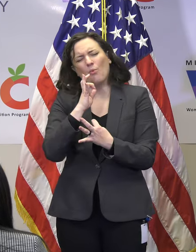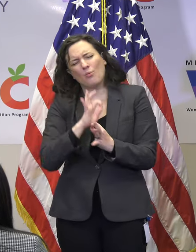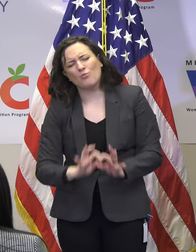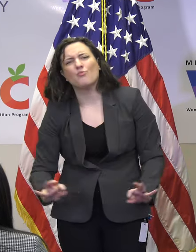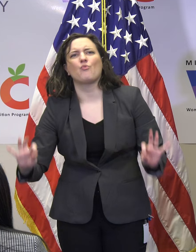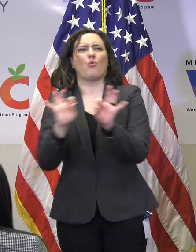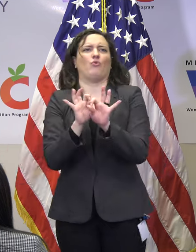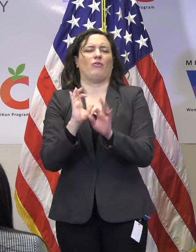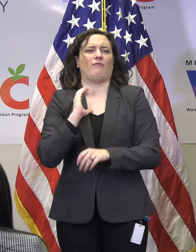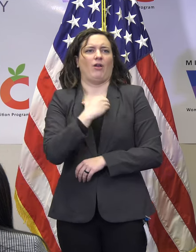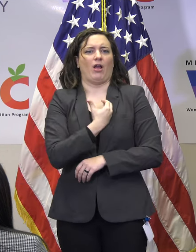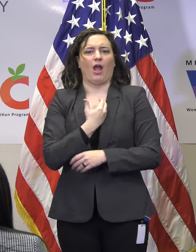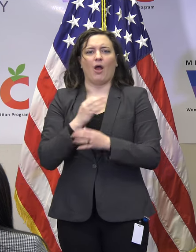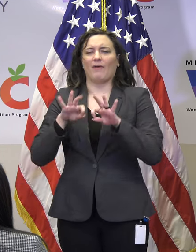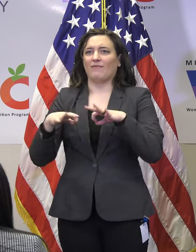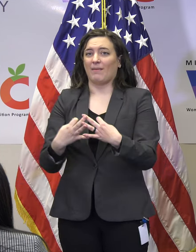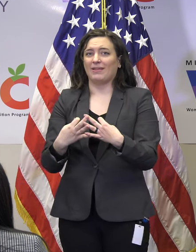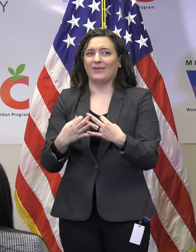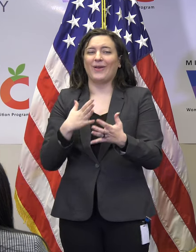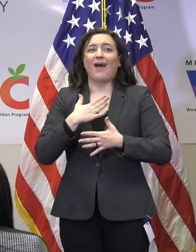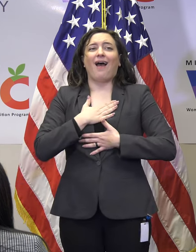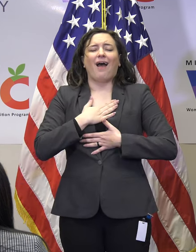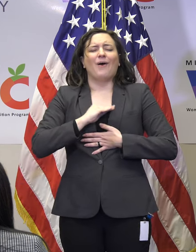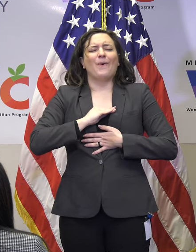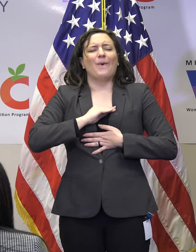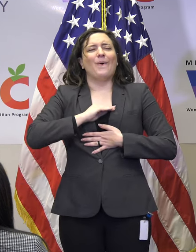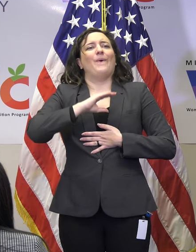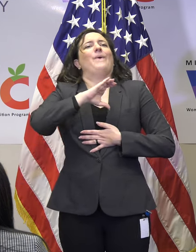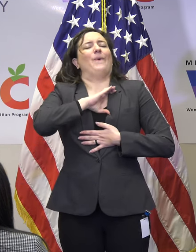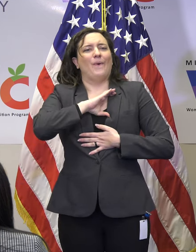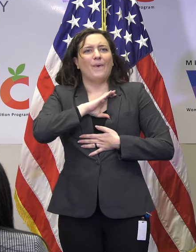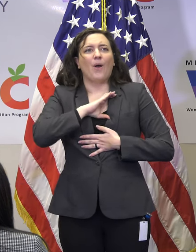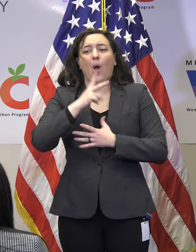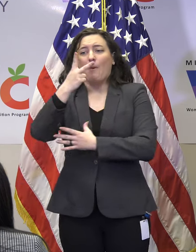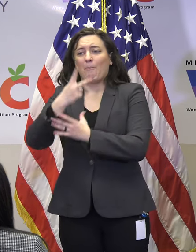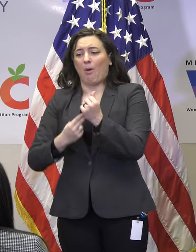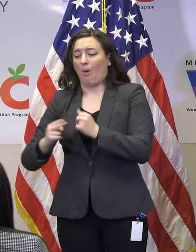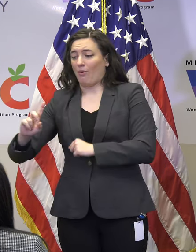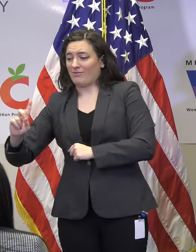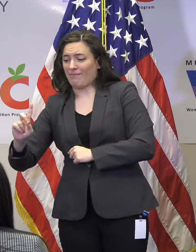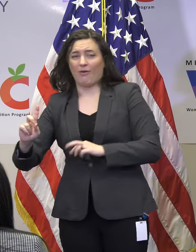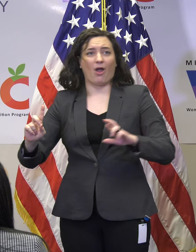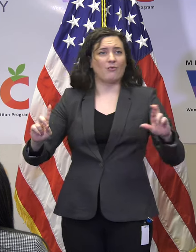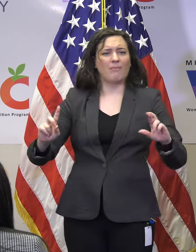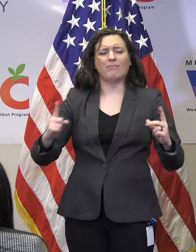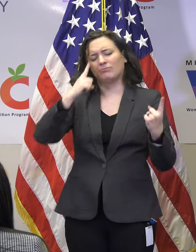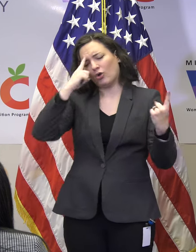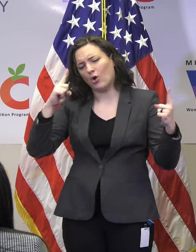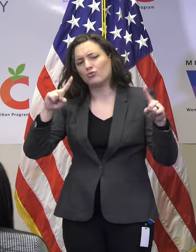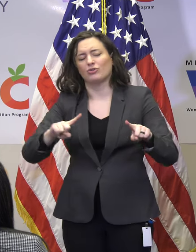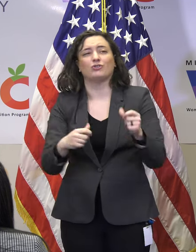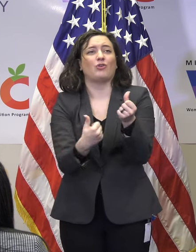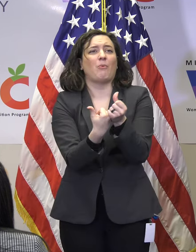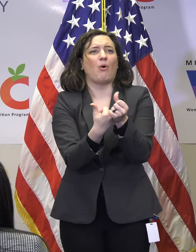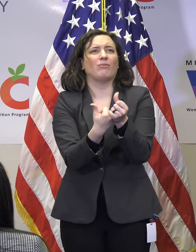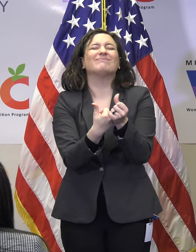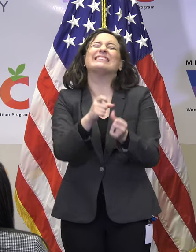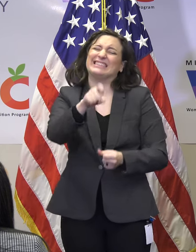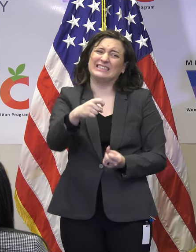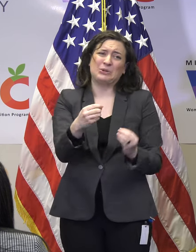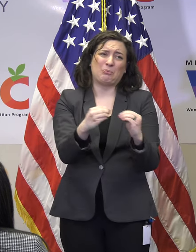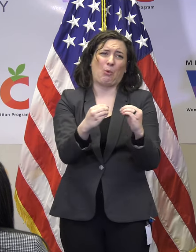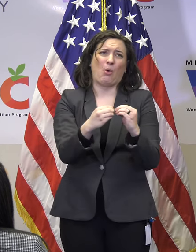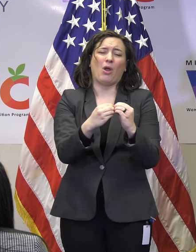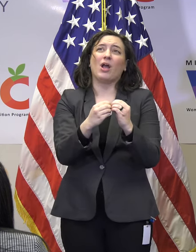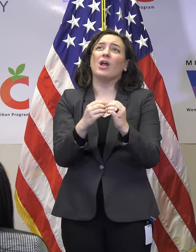we do have bipartisan support of WIC programs, but we need more of it. And we urge Congress to act now to continue to fund